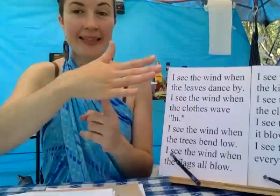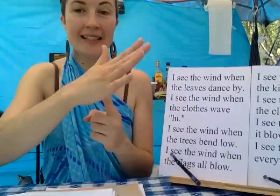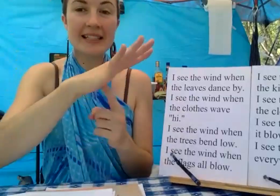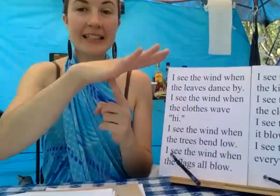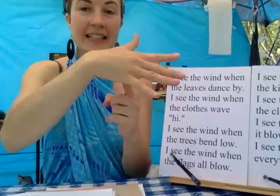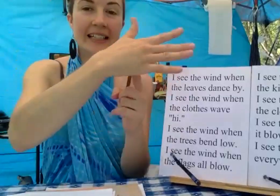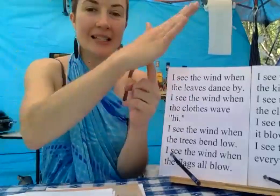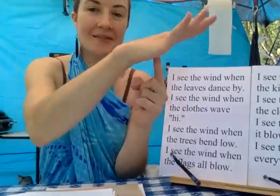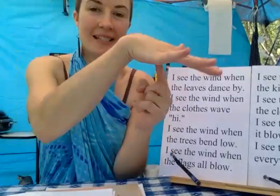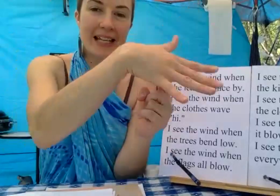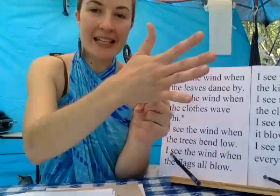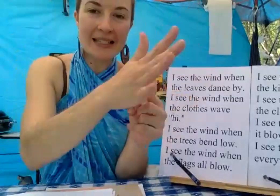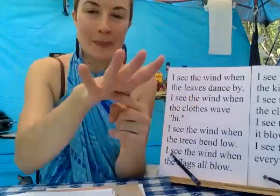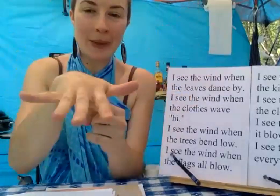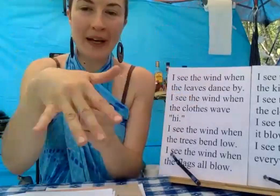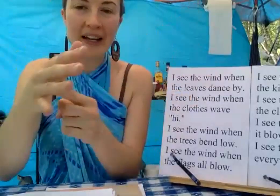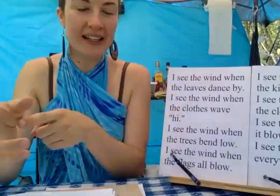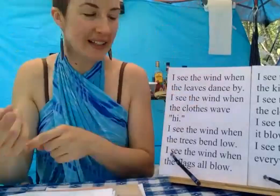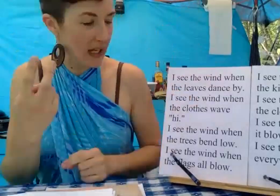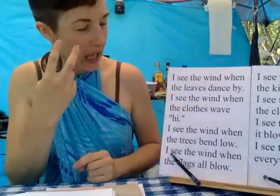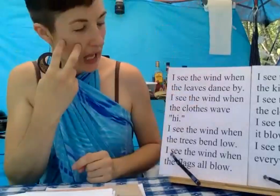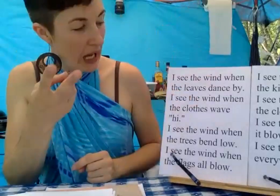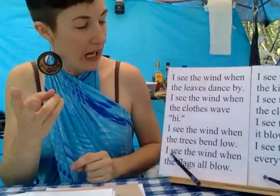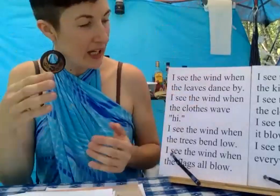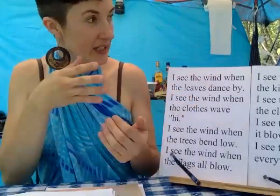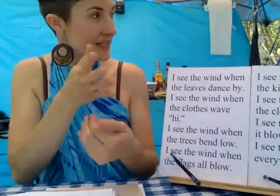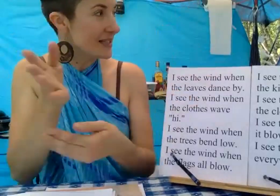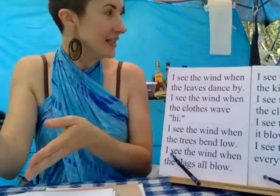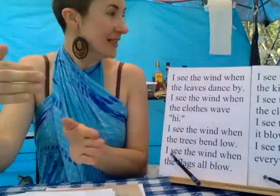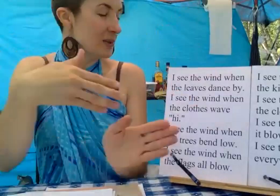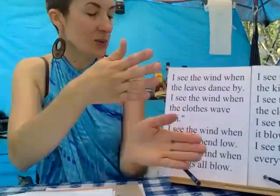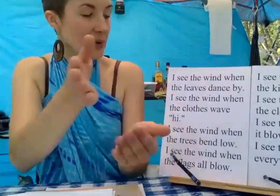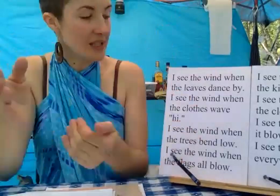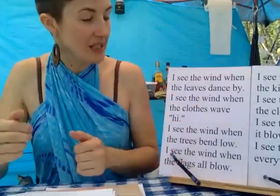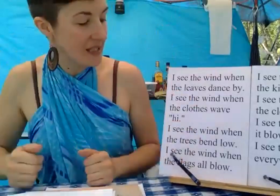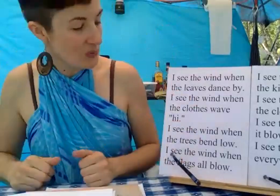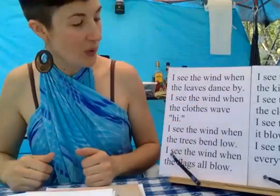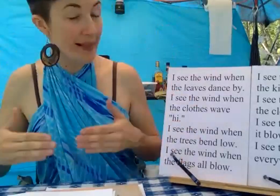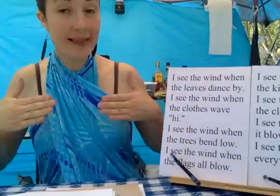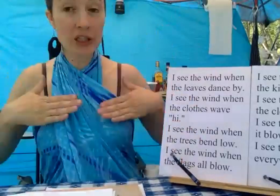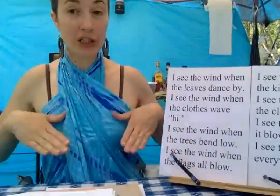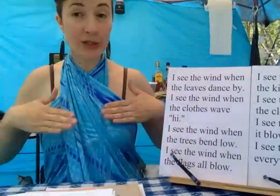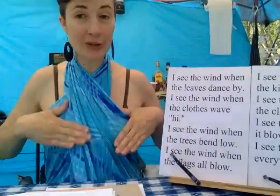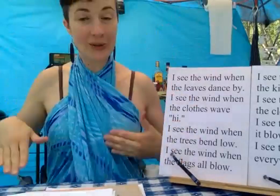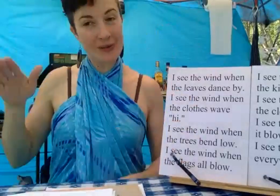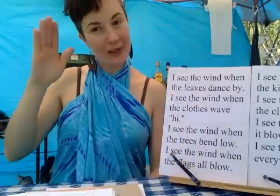the leaves dance by. I see the wind when the clouds